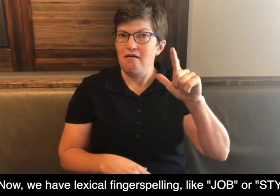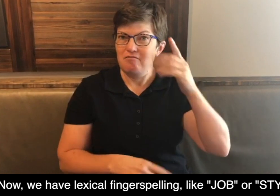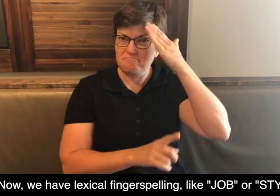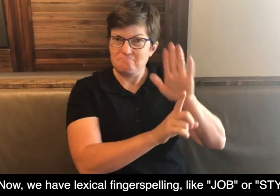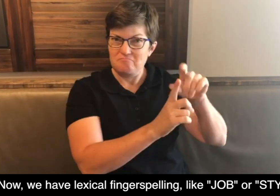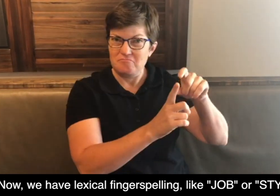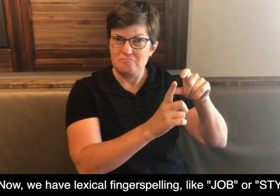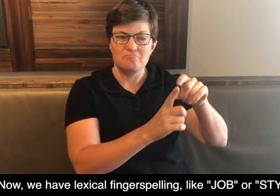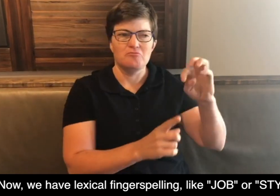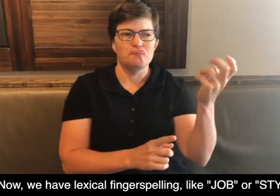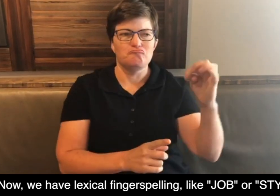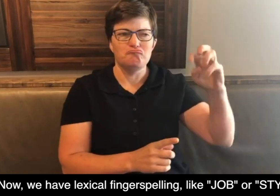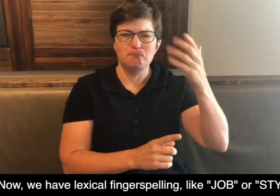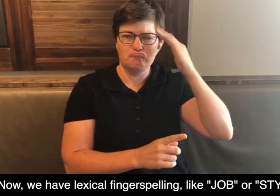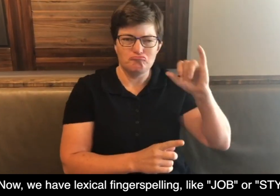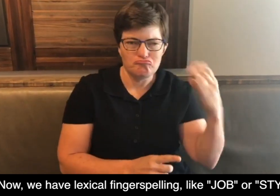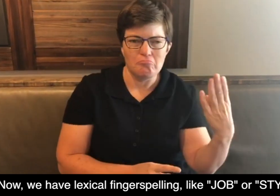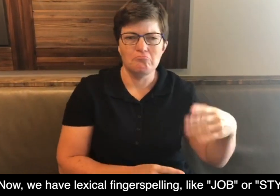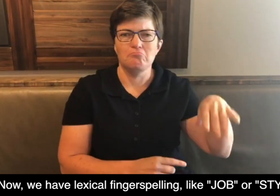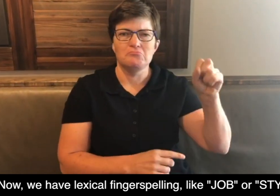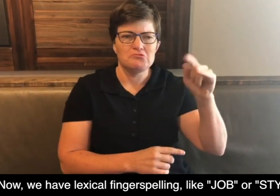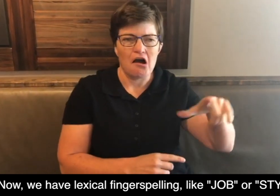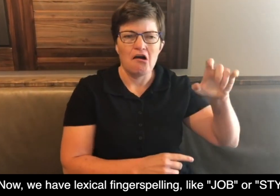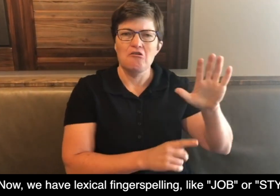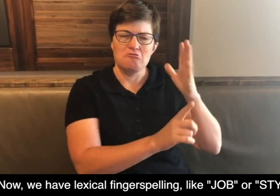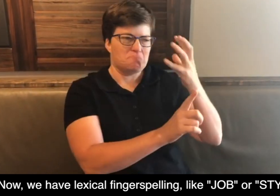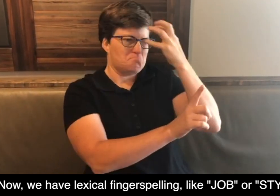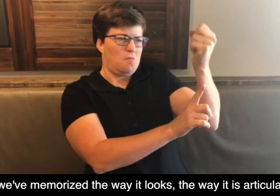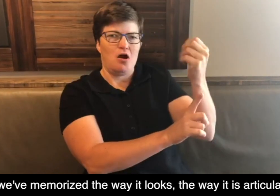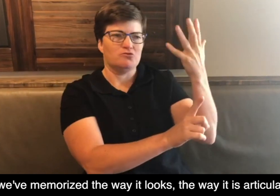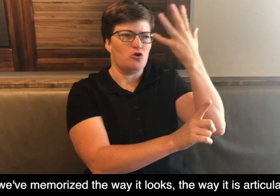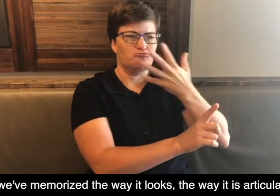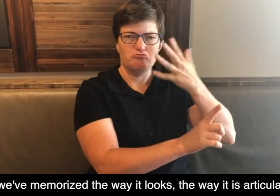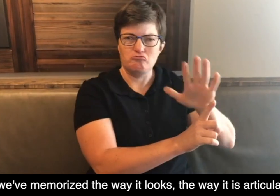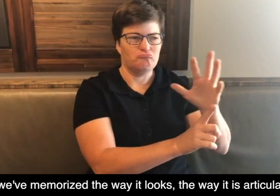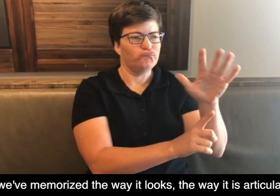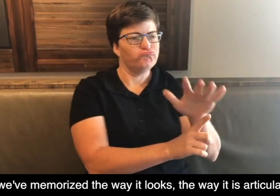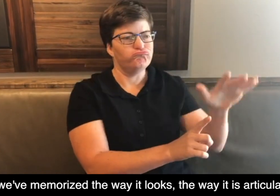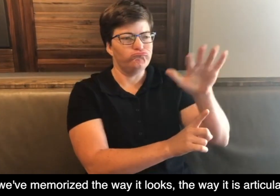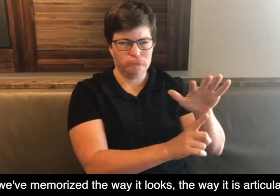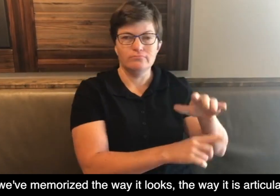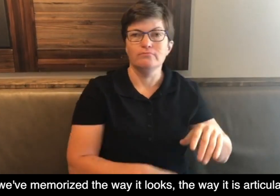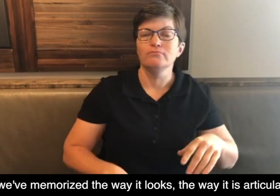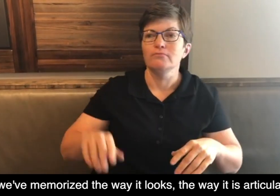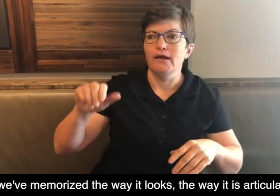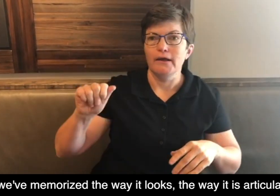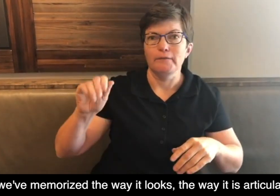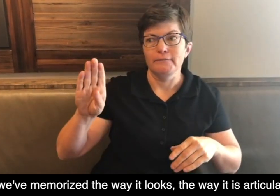have lexical fingerspelling, like job or style. We memorize the way it looks, the way it's articulated. And